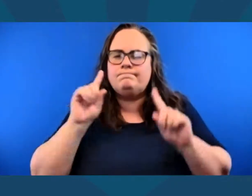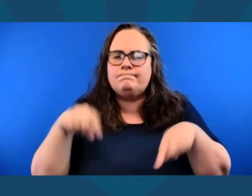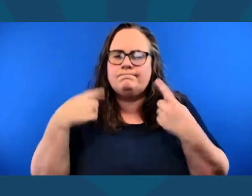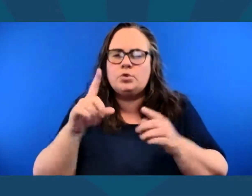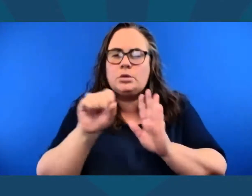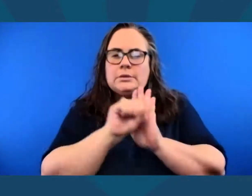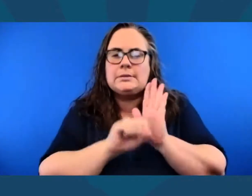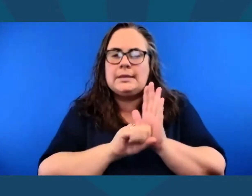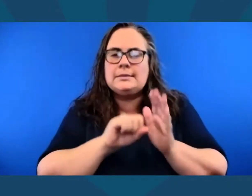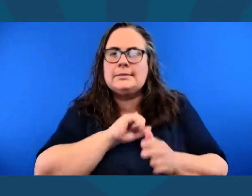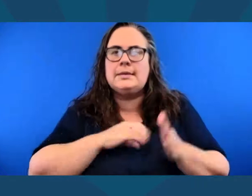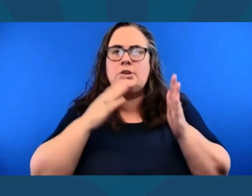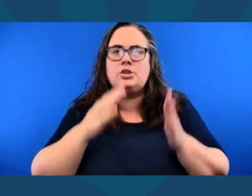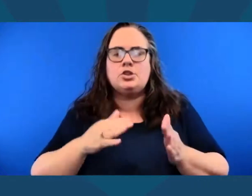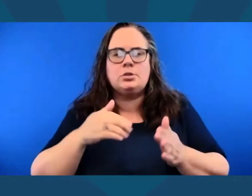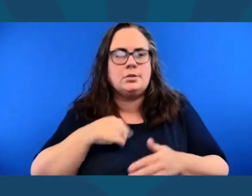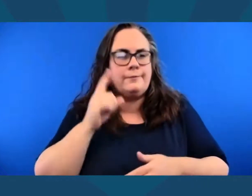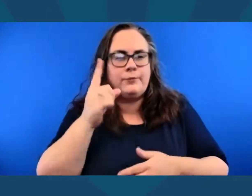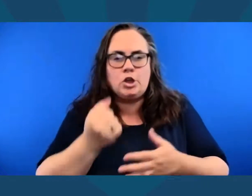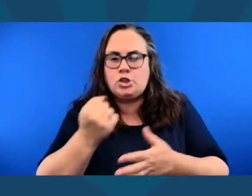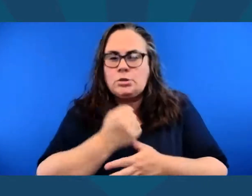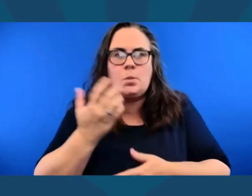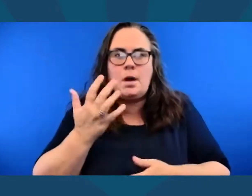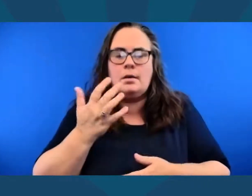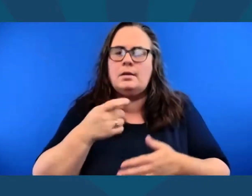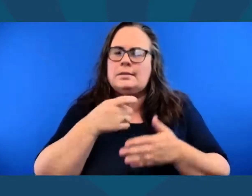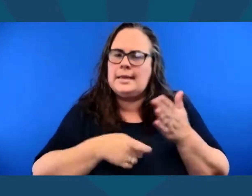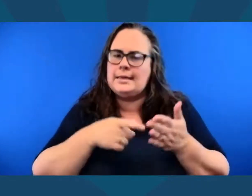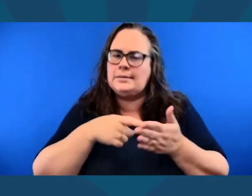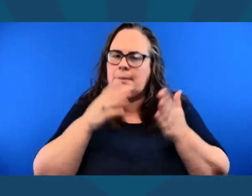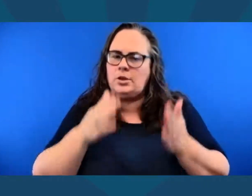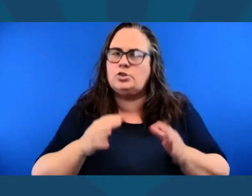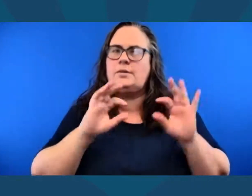As your state senator, I've put taxpayers and families first.